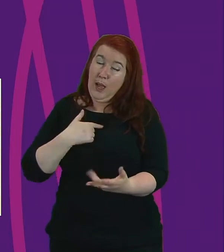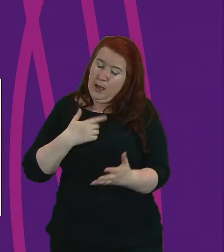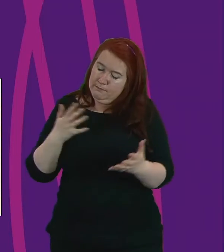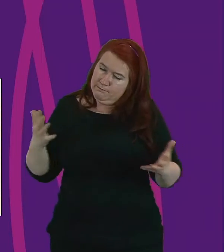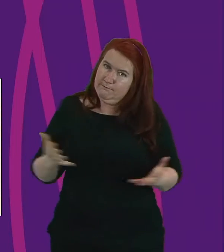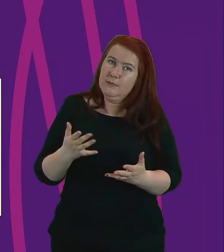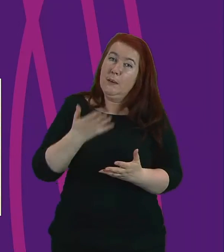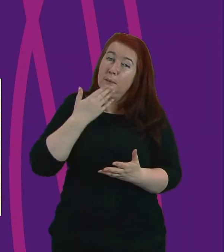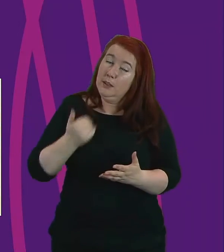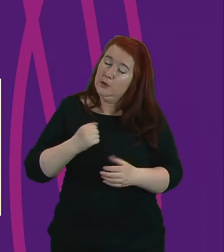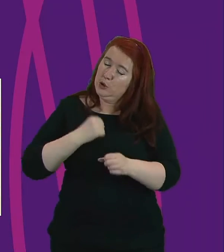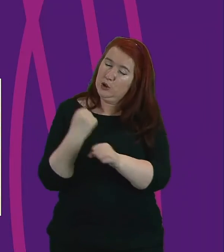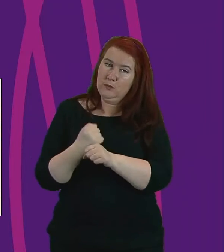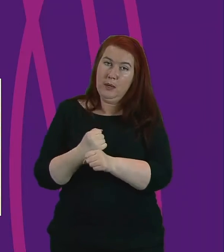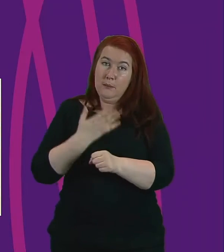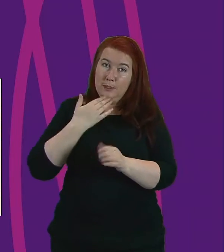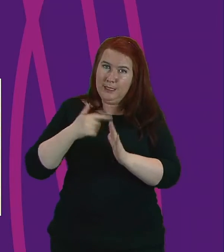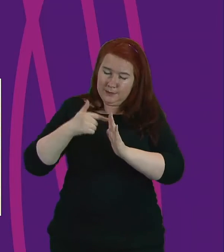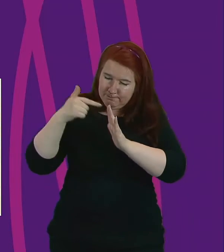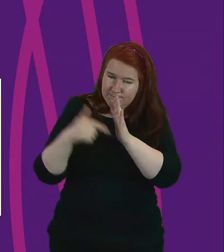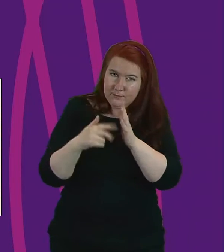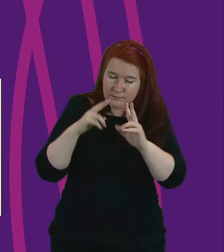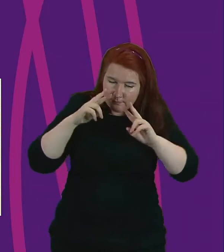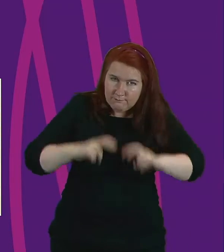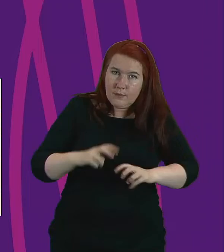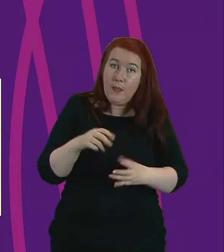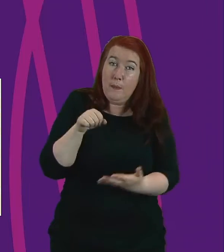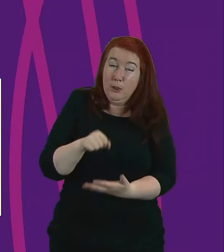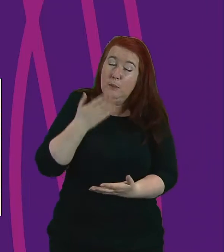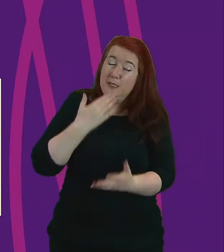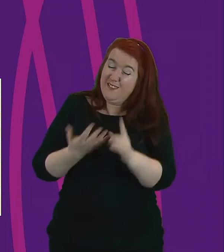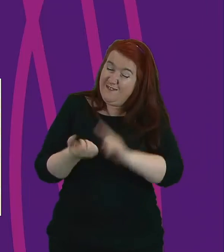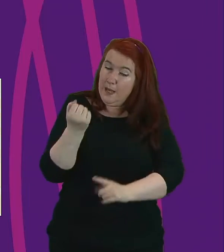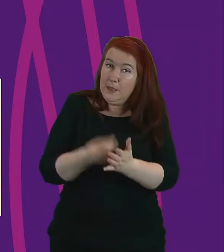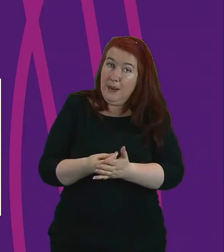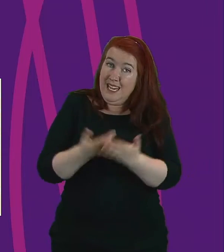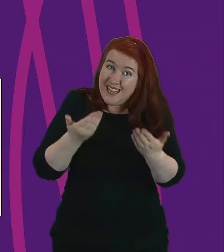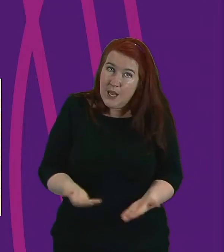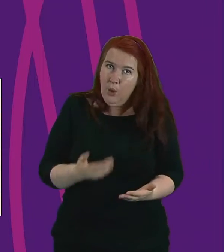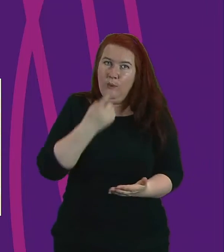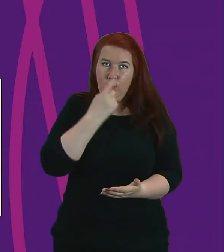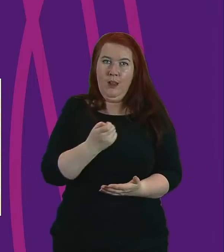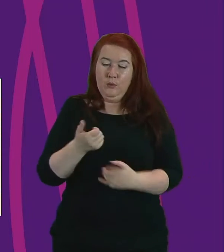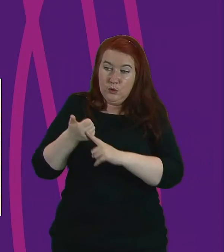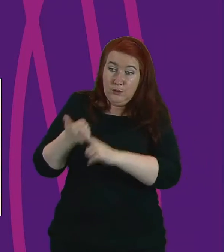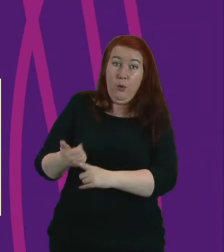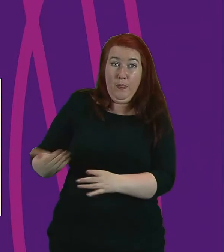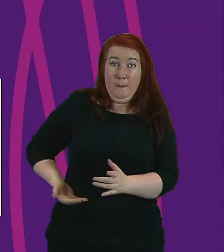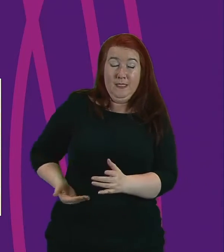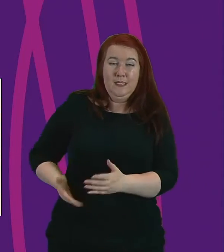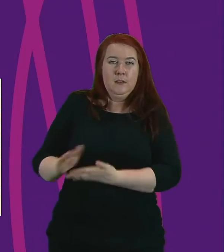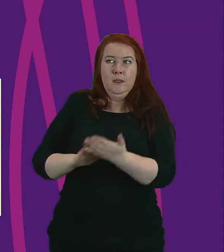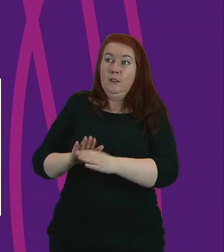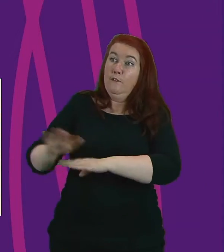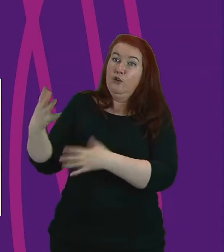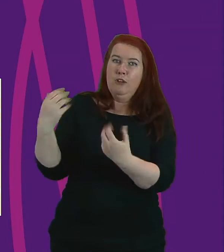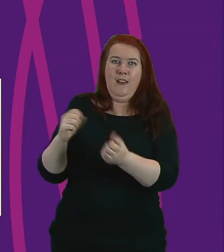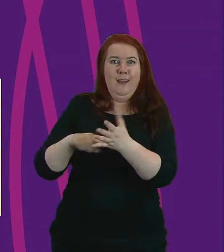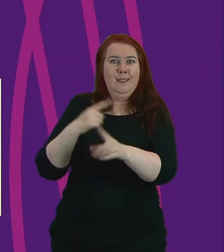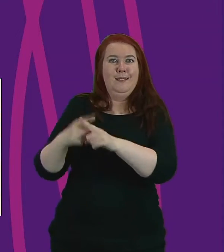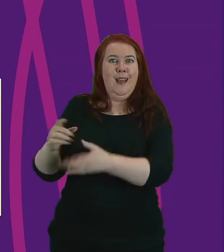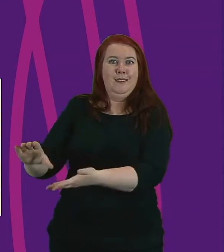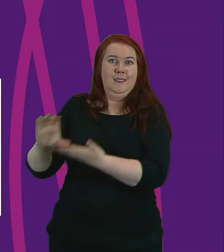to delve deep into its budget and find the money now, if it can, to support our businesses so we have the tax revenues in future to